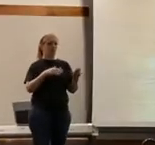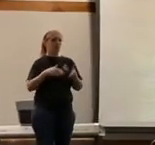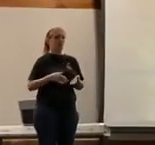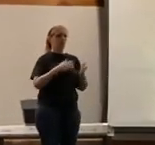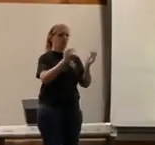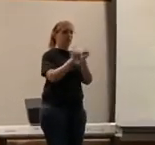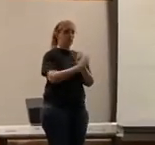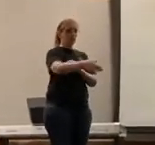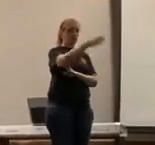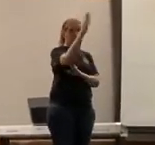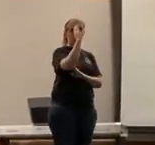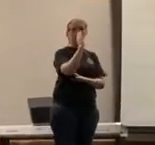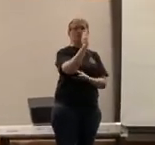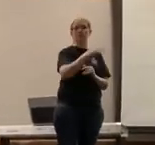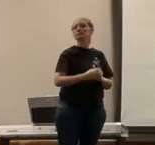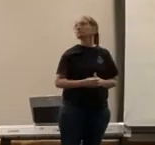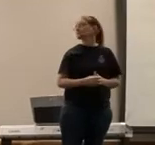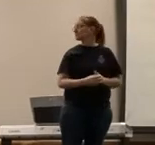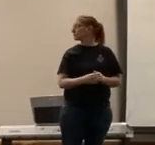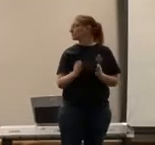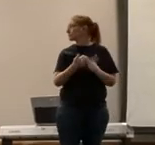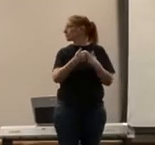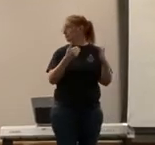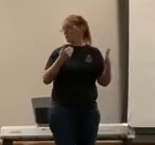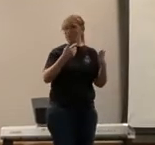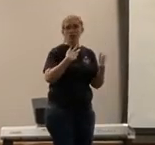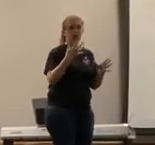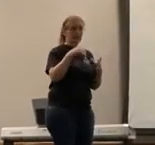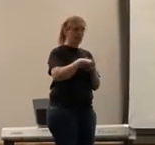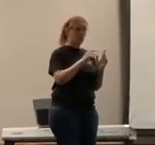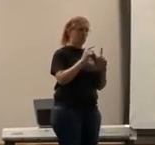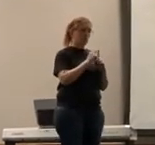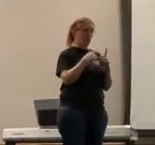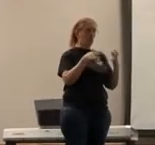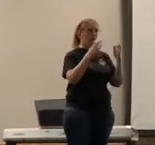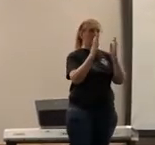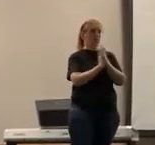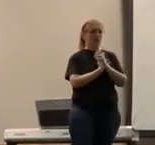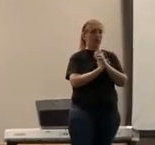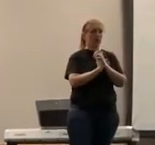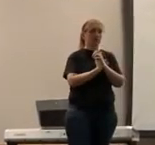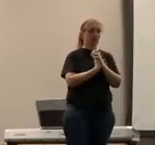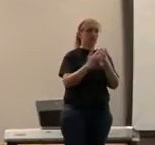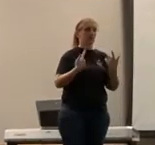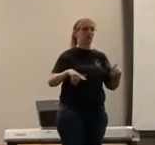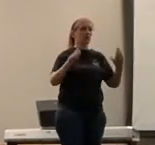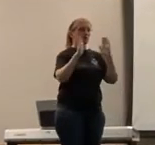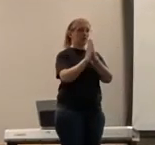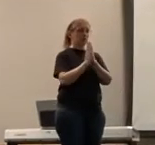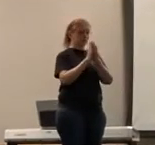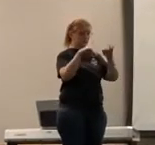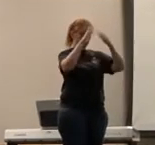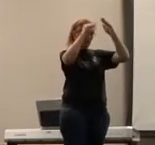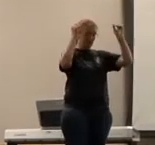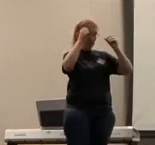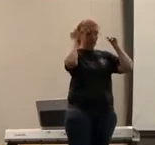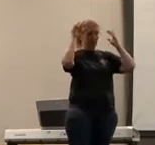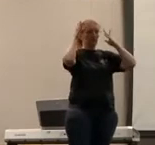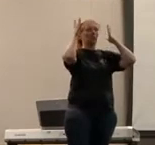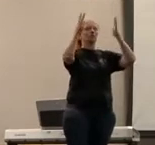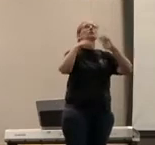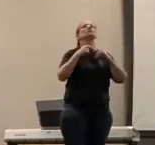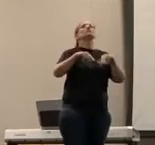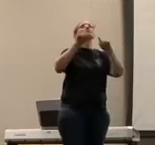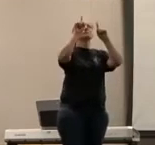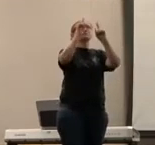with God. So before we get into the word, I want to pray. Okay, so let's pray. So Heavenly Father, we come to you in Jesus'